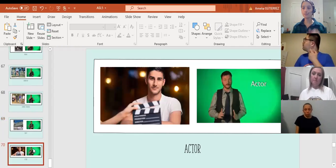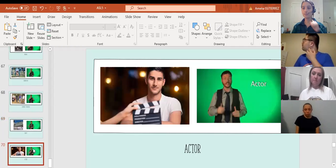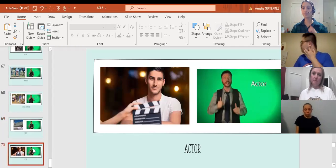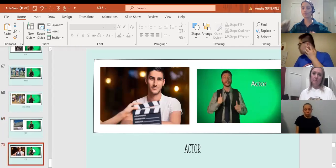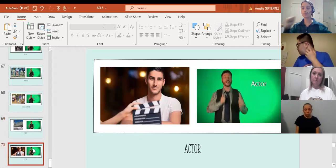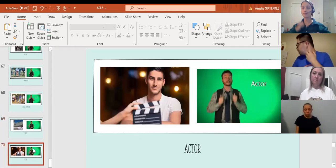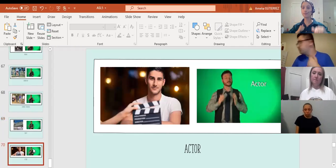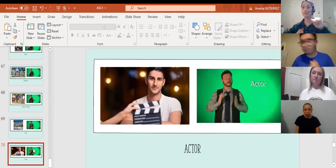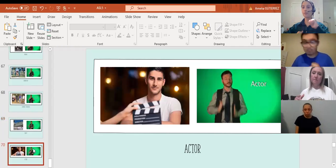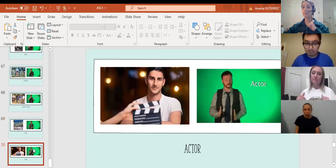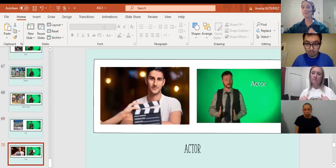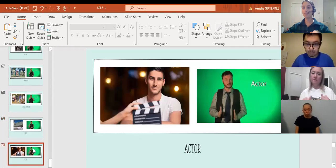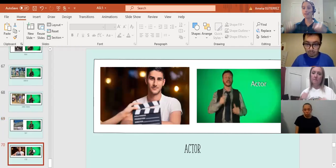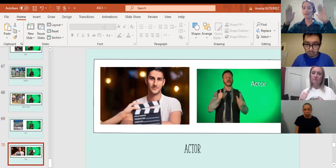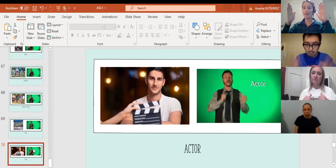Actor,